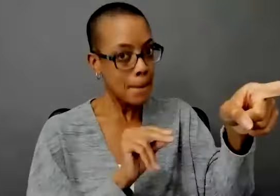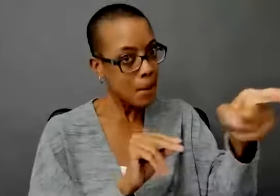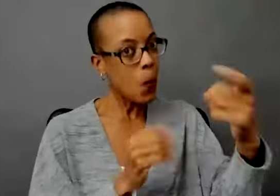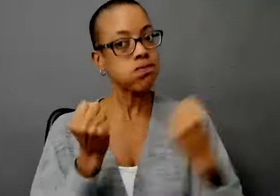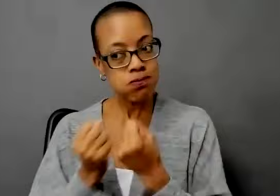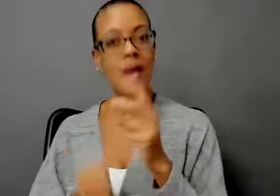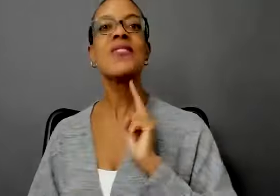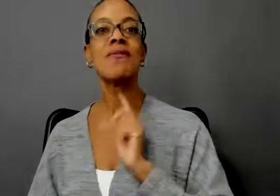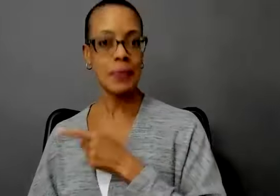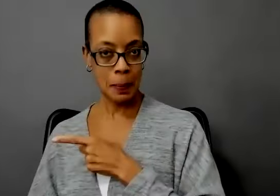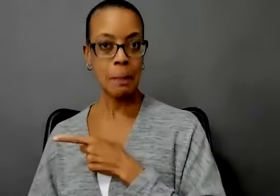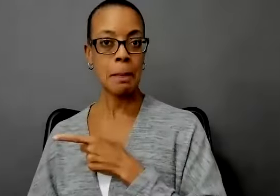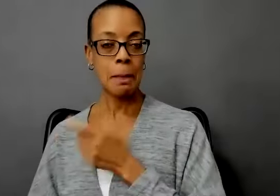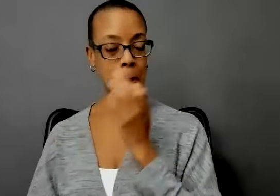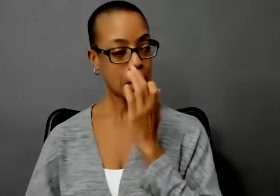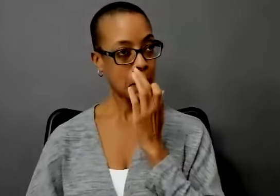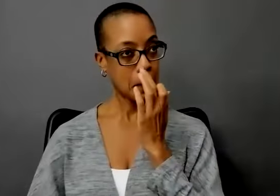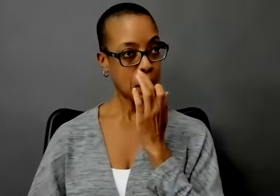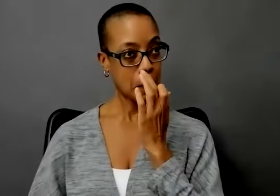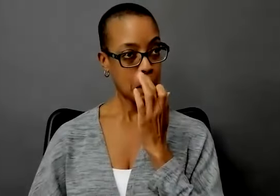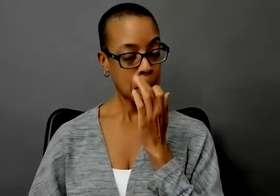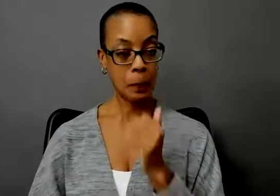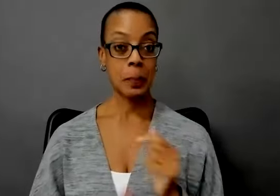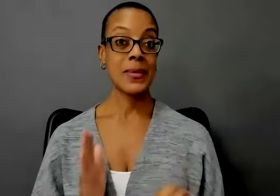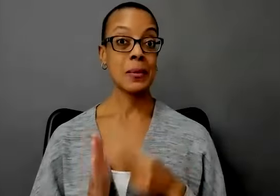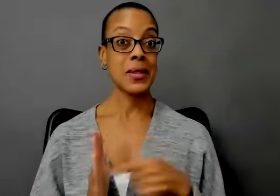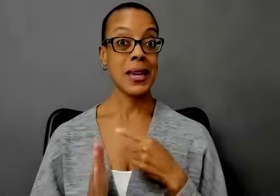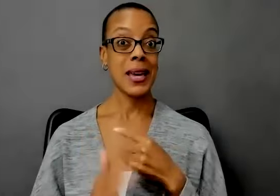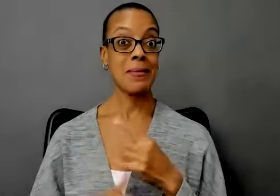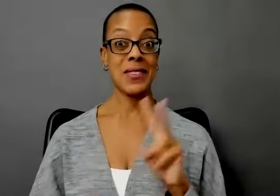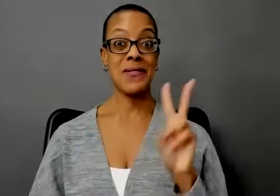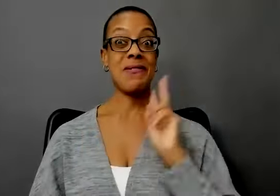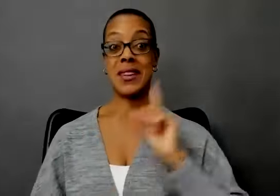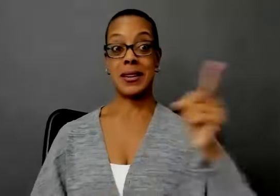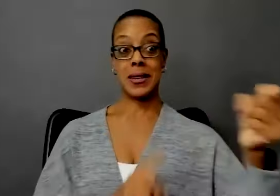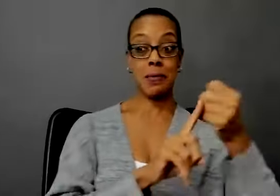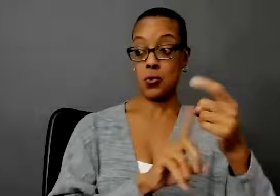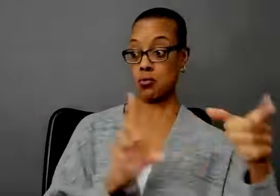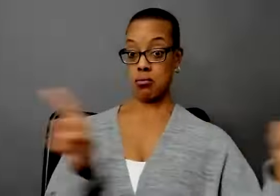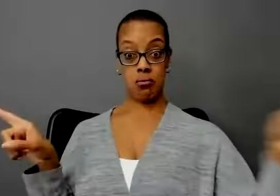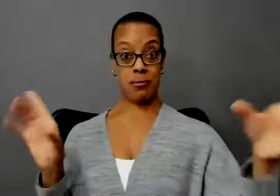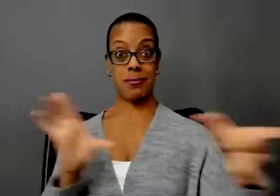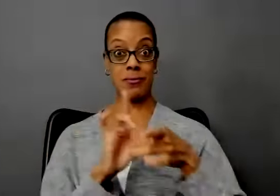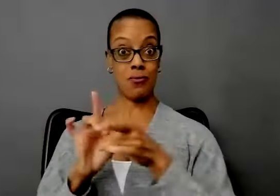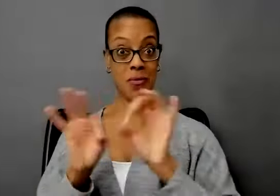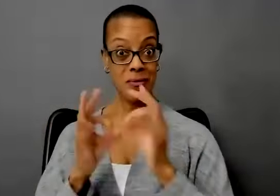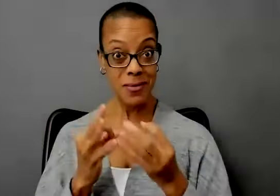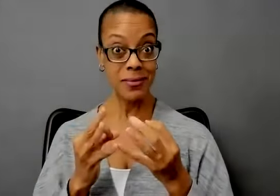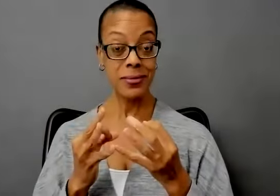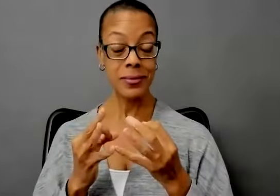complainant. Sometimes, if the victim is related to the accused, they, as a kind of knock-on effect,